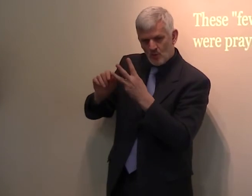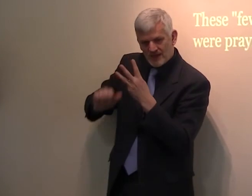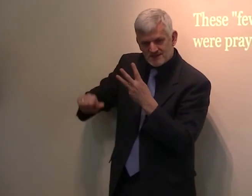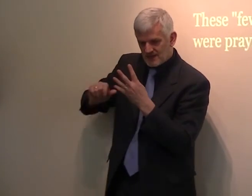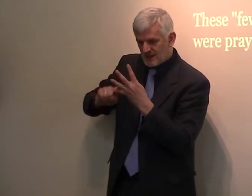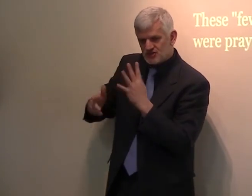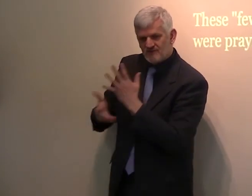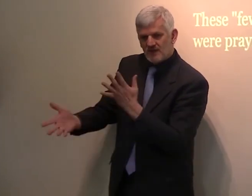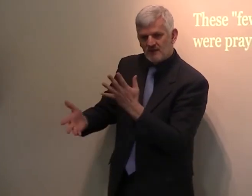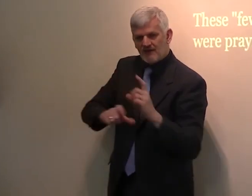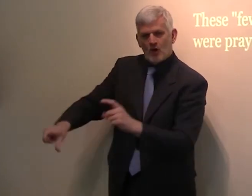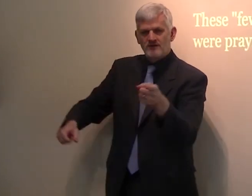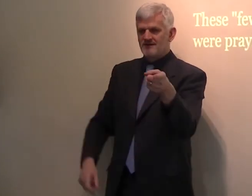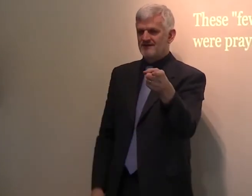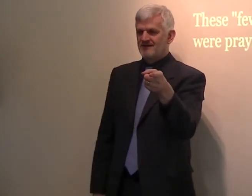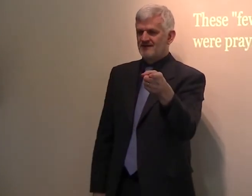serving. And the few number, and